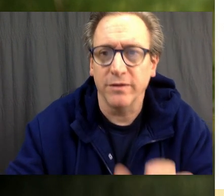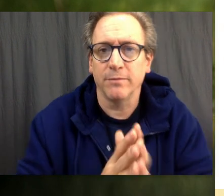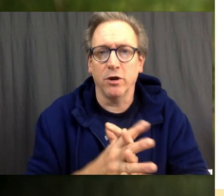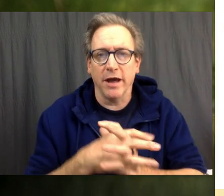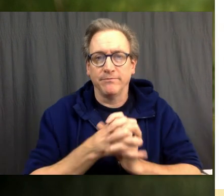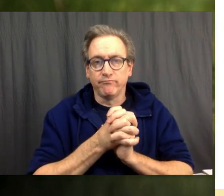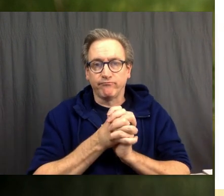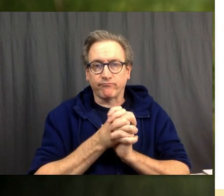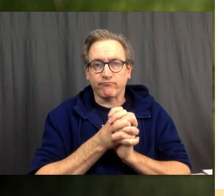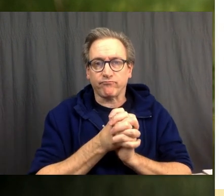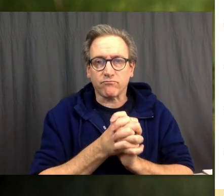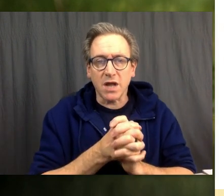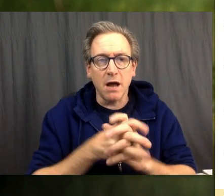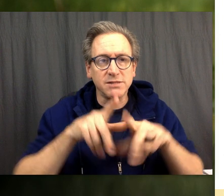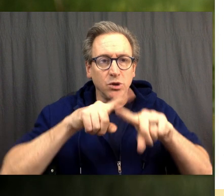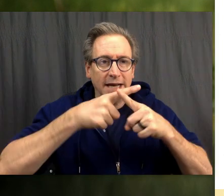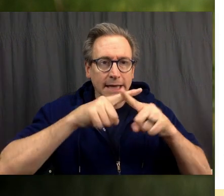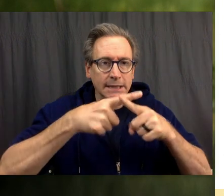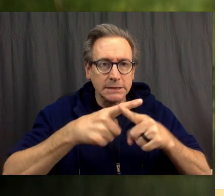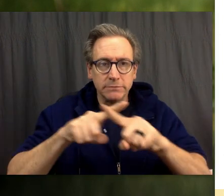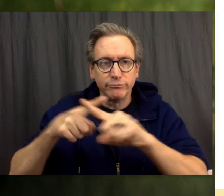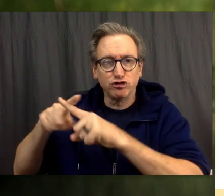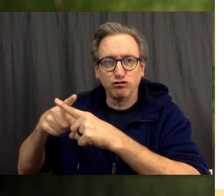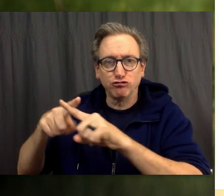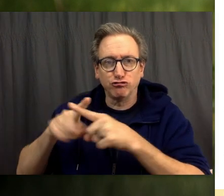Both there. Okay. So knitting,